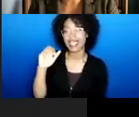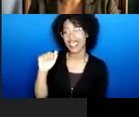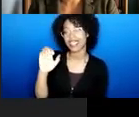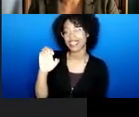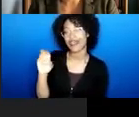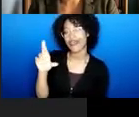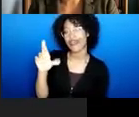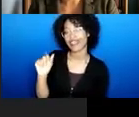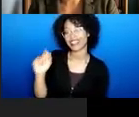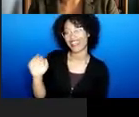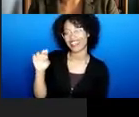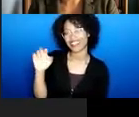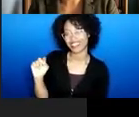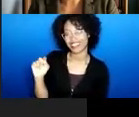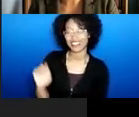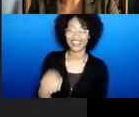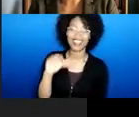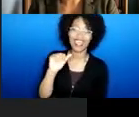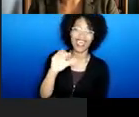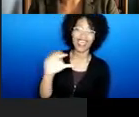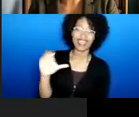access@aera.net. Once again, that's